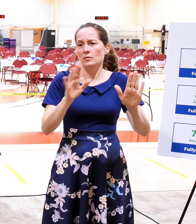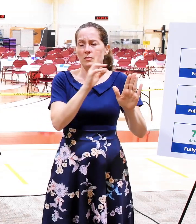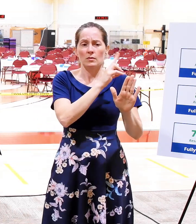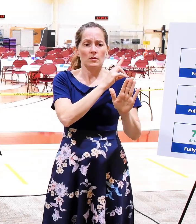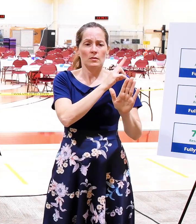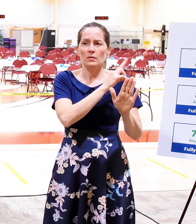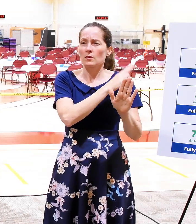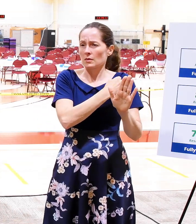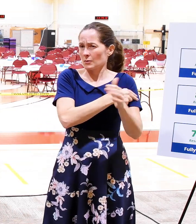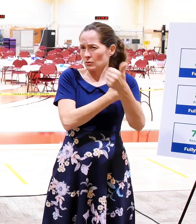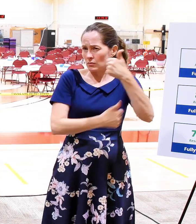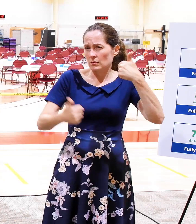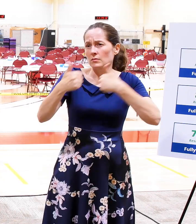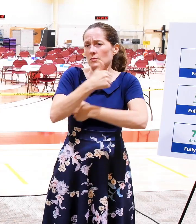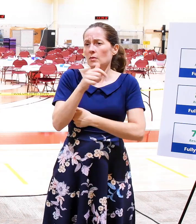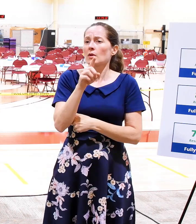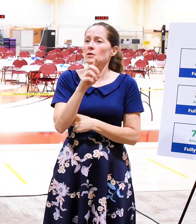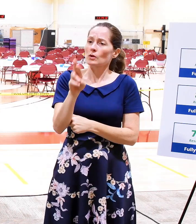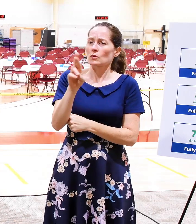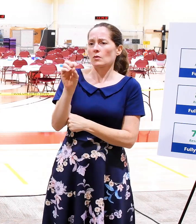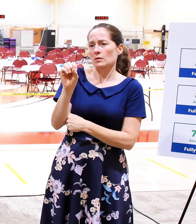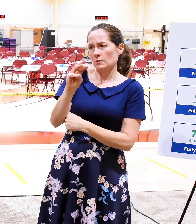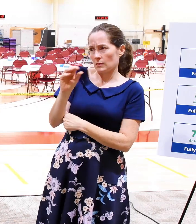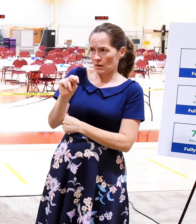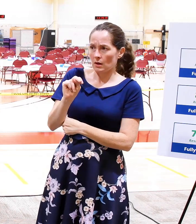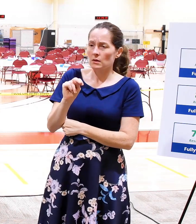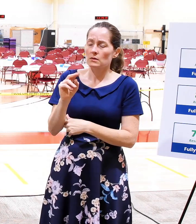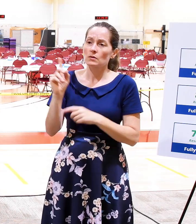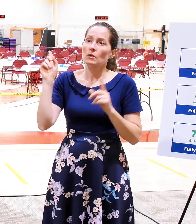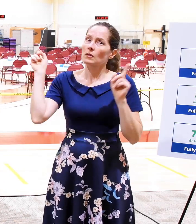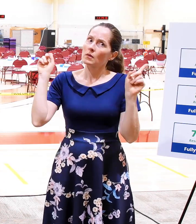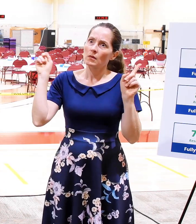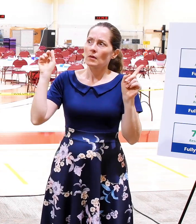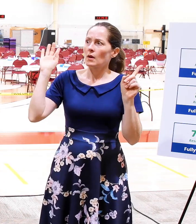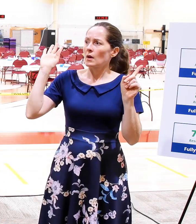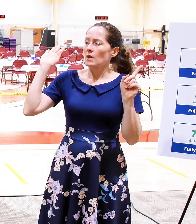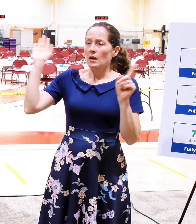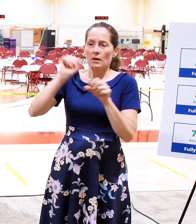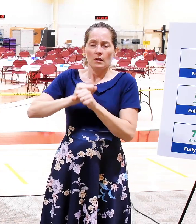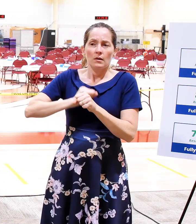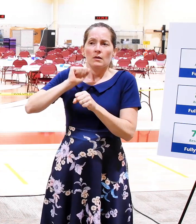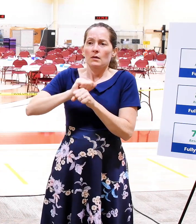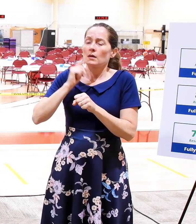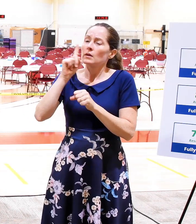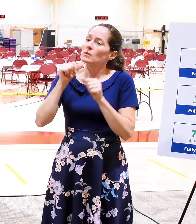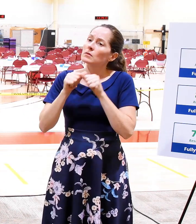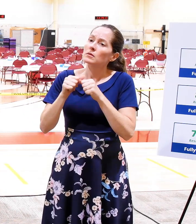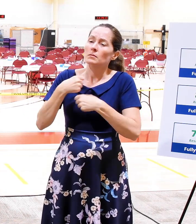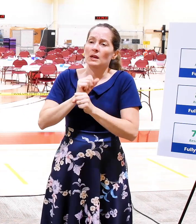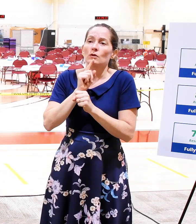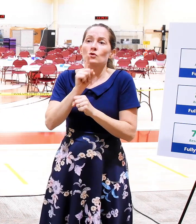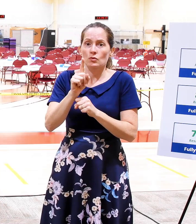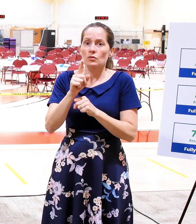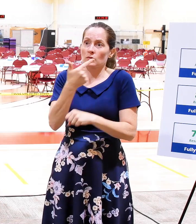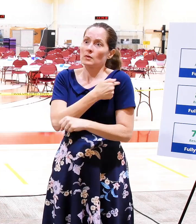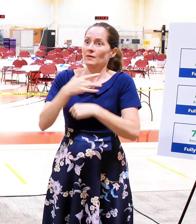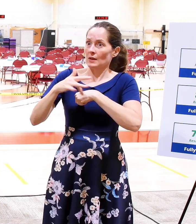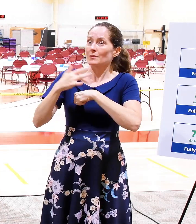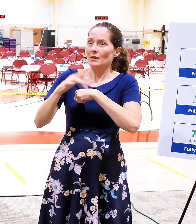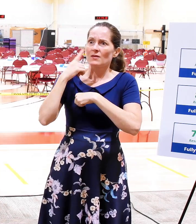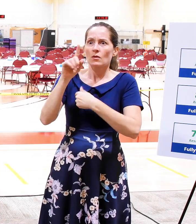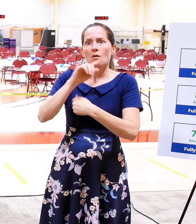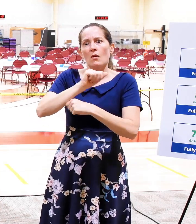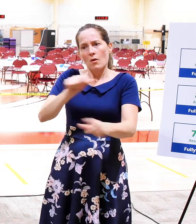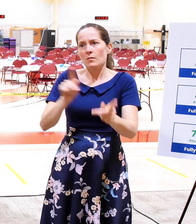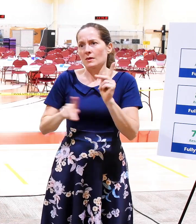to make vaccine doses available to our students, staff, and families throughout Howard County. We would also like to celebrate the fact